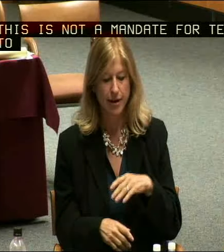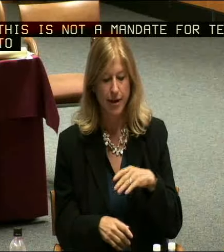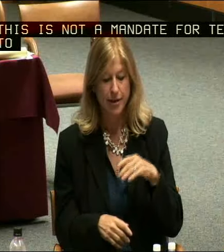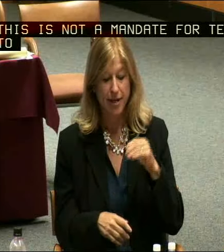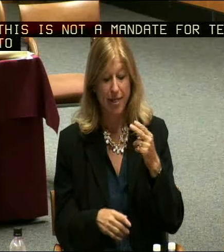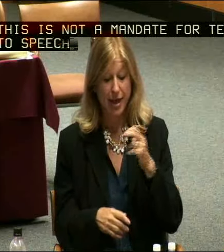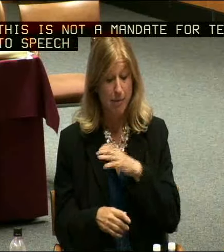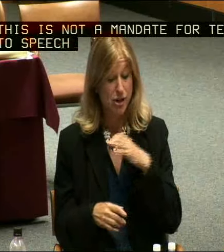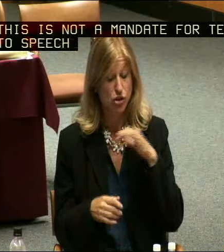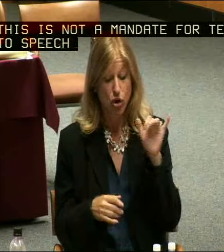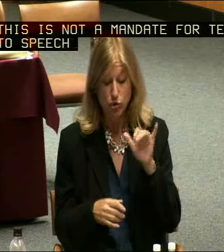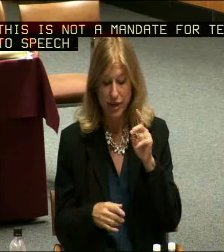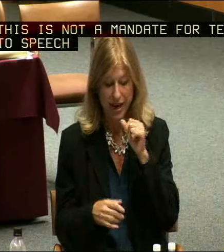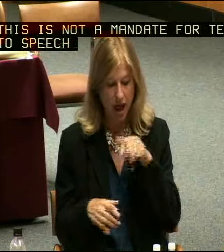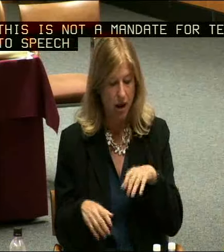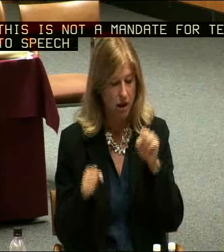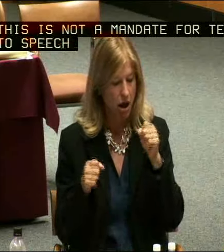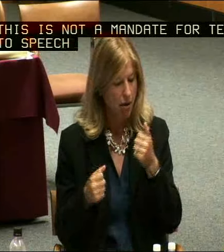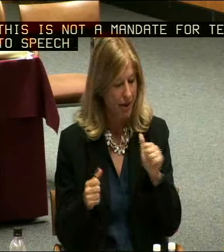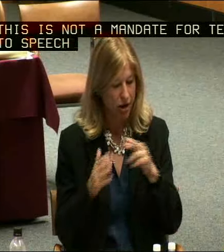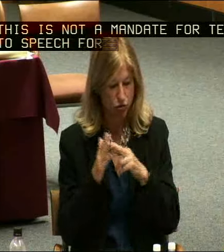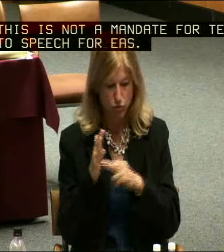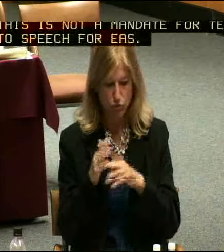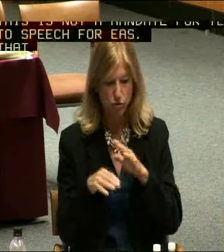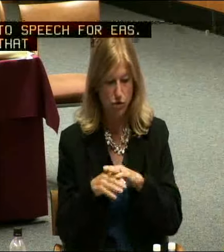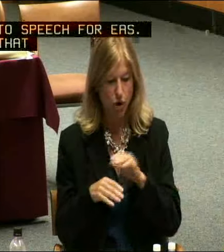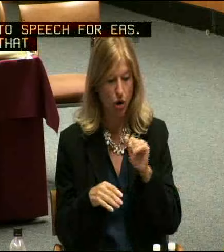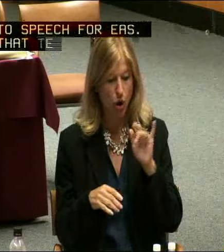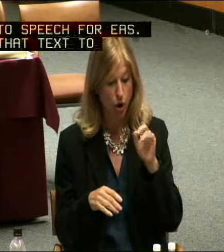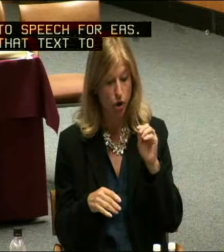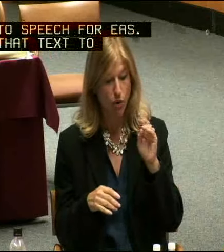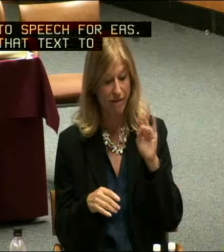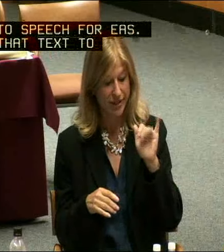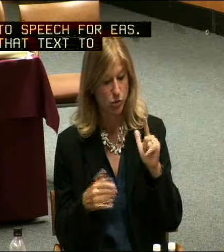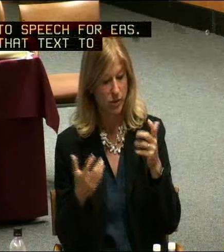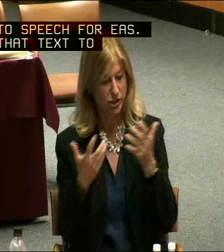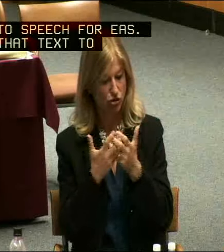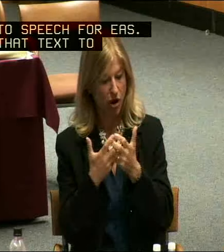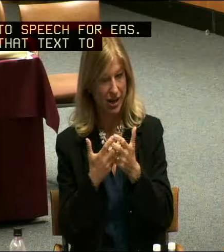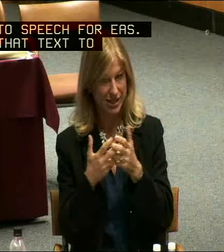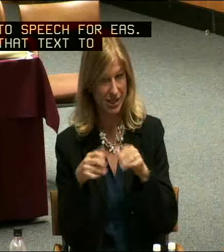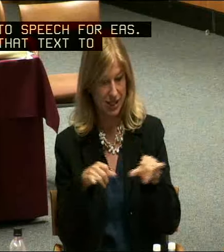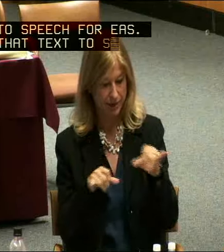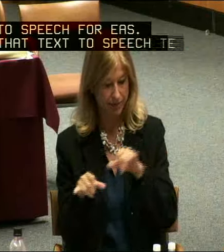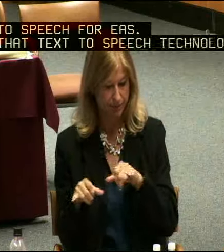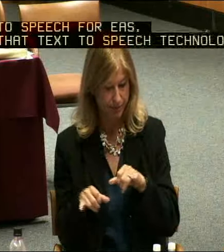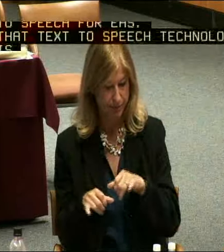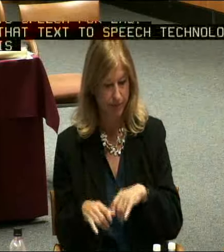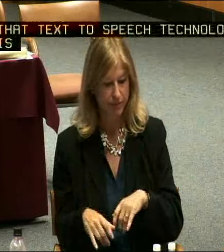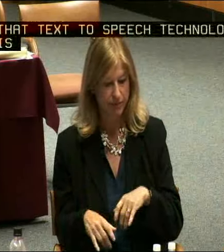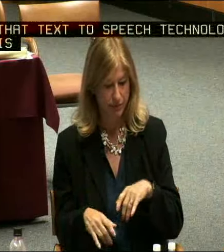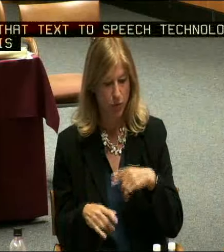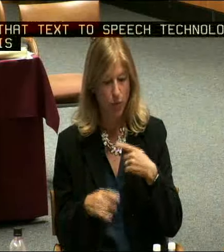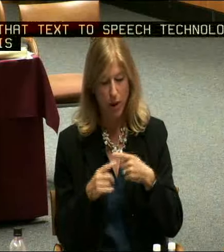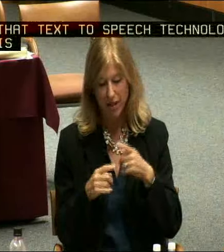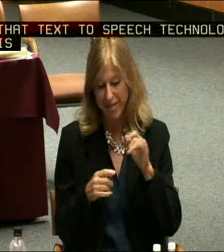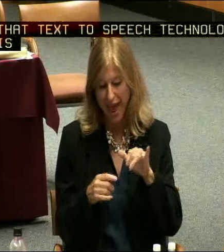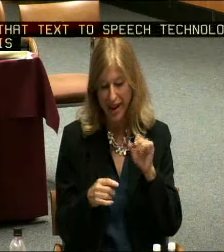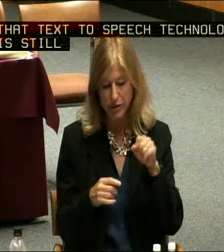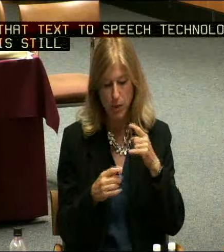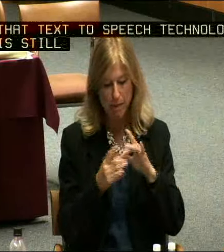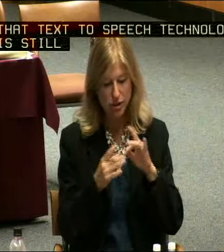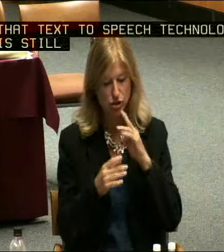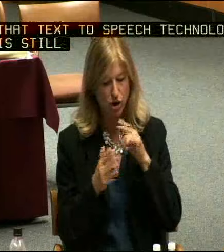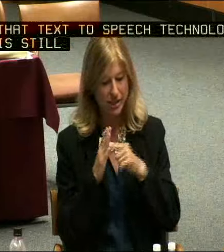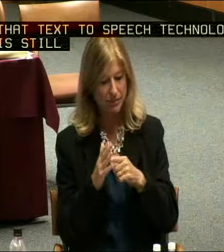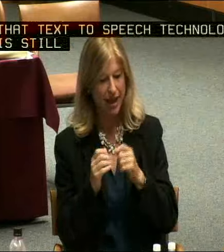so it is permitted rather than mandated by this order. The Commission did not adopt rules on audio and visual